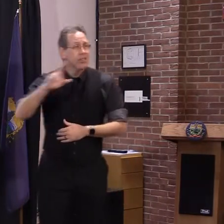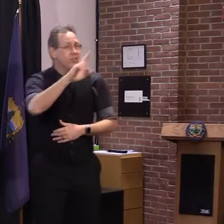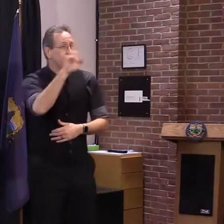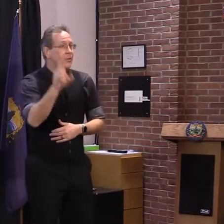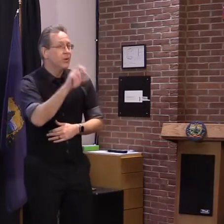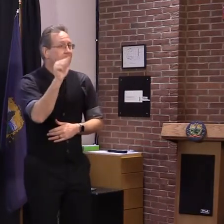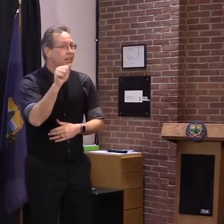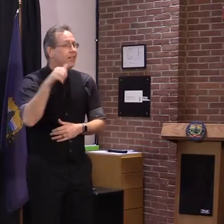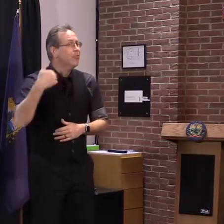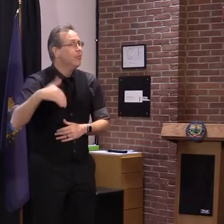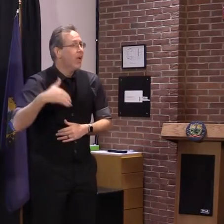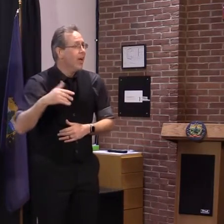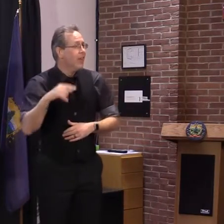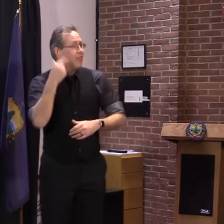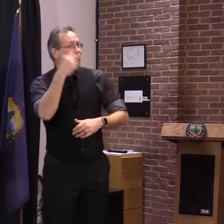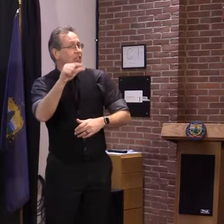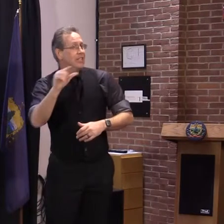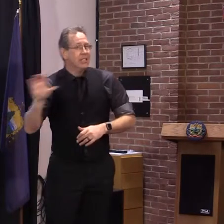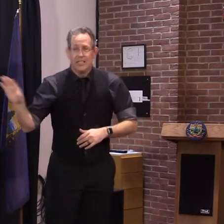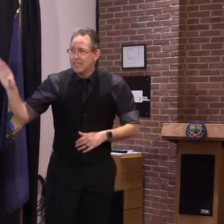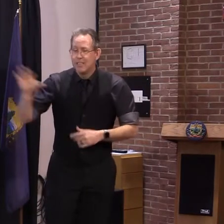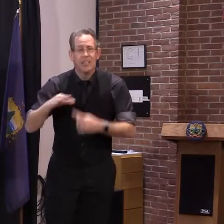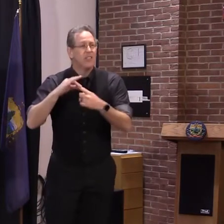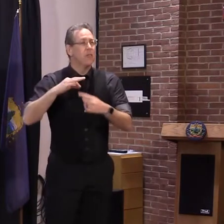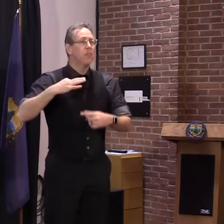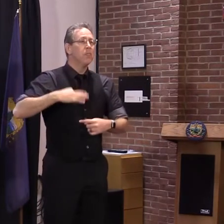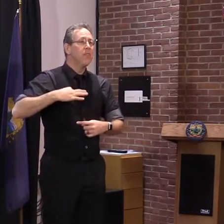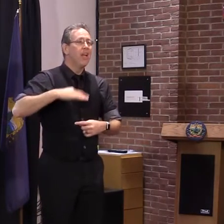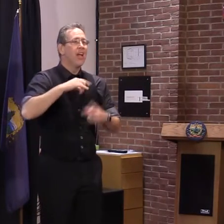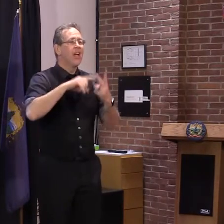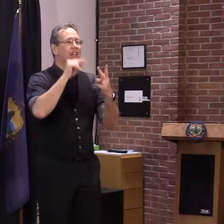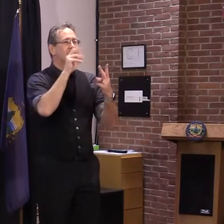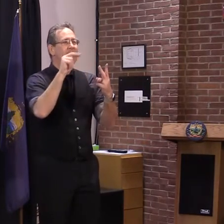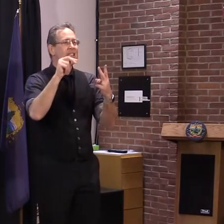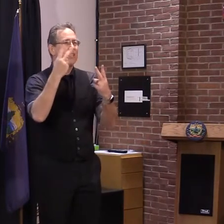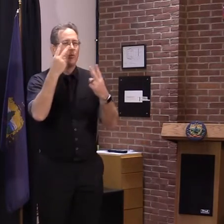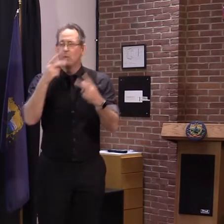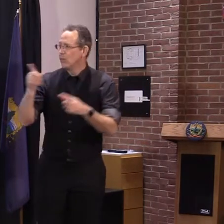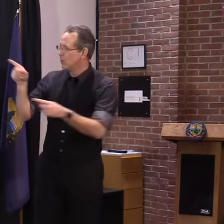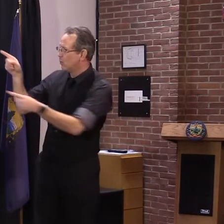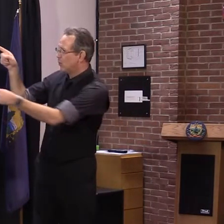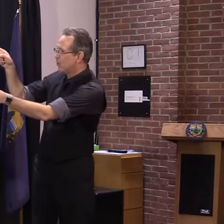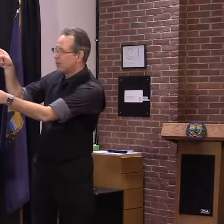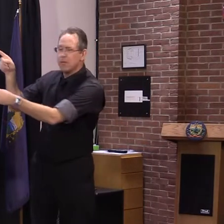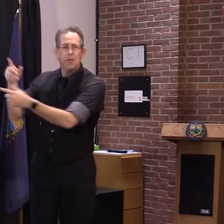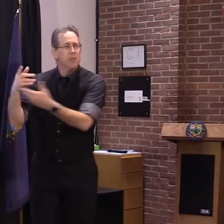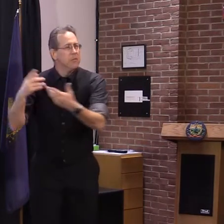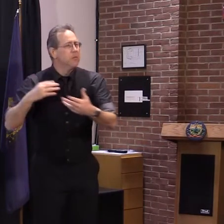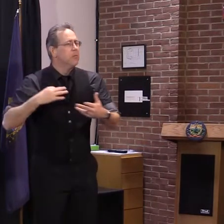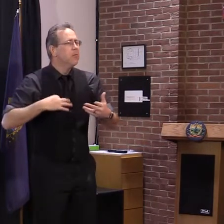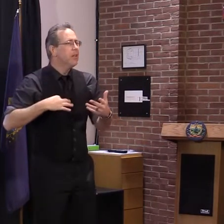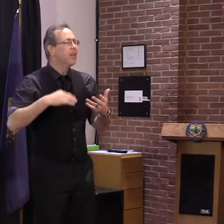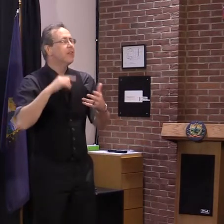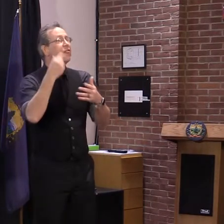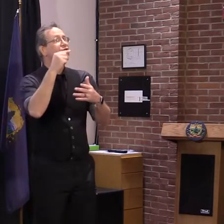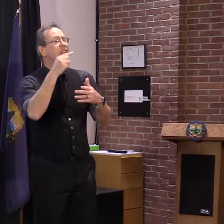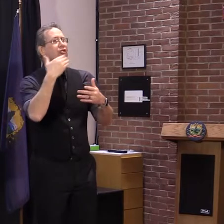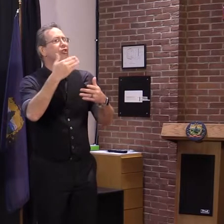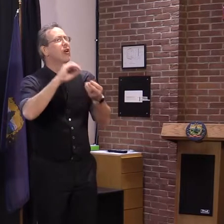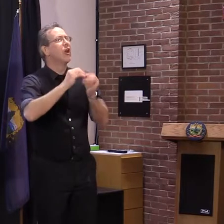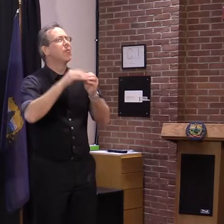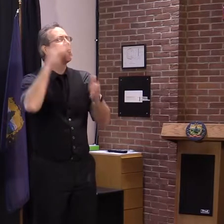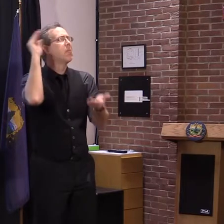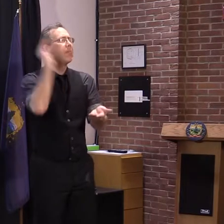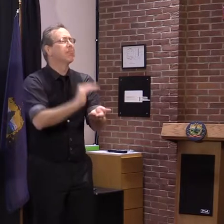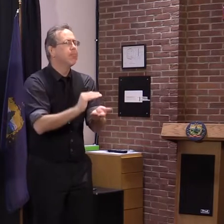except for the state of Maine, which has had some reporting issues on their cases, have seen cases drop this week. So in many of these states,